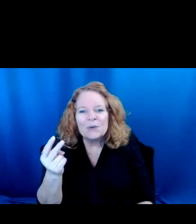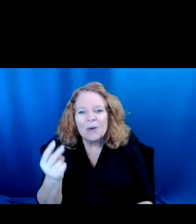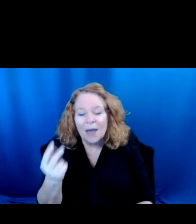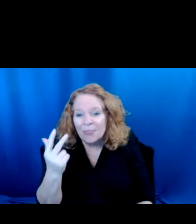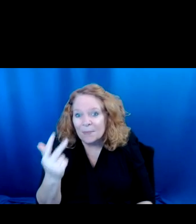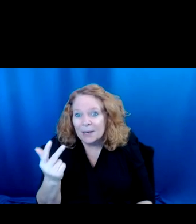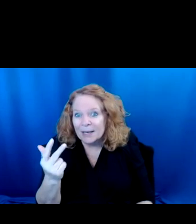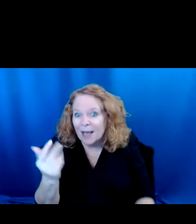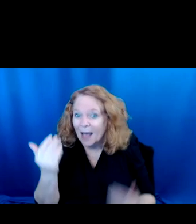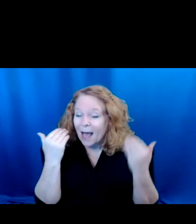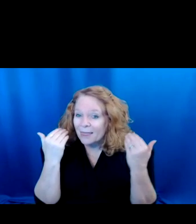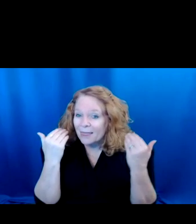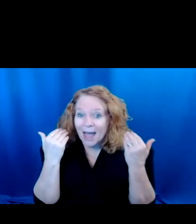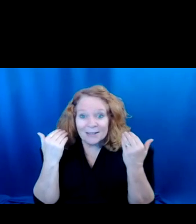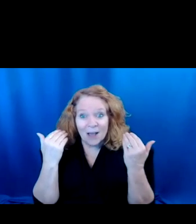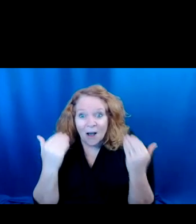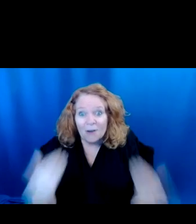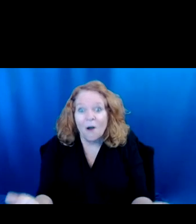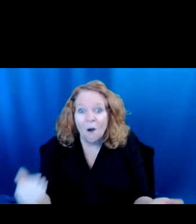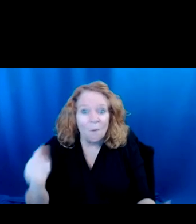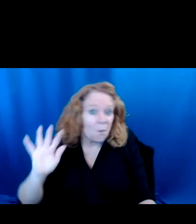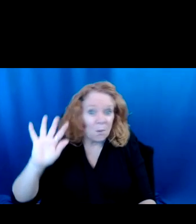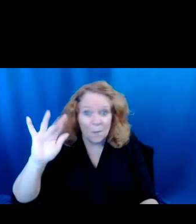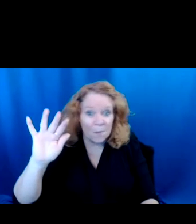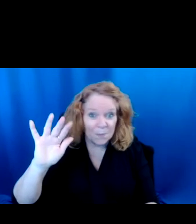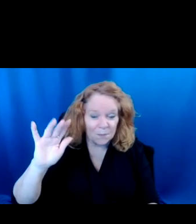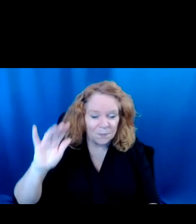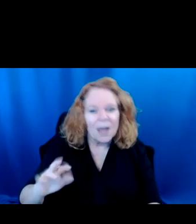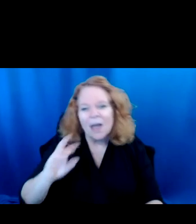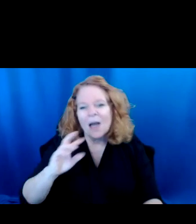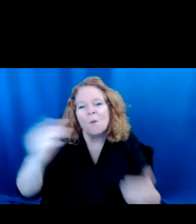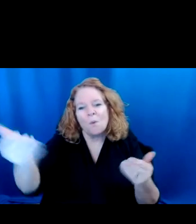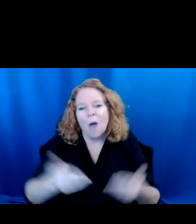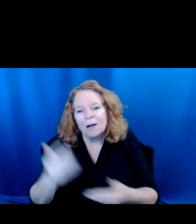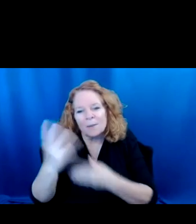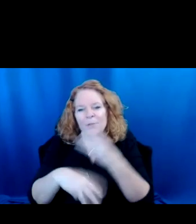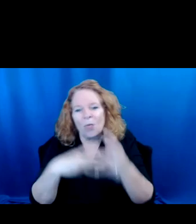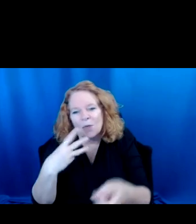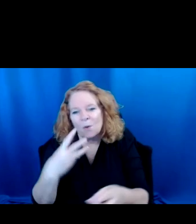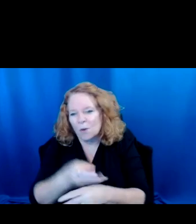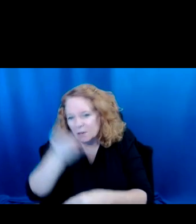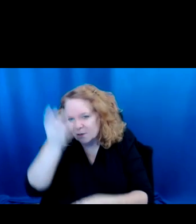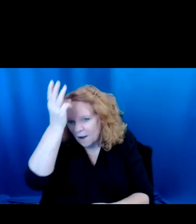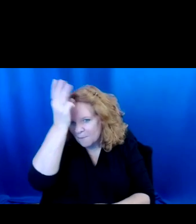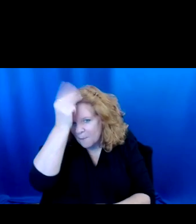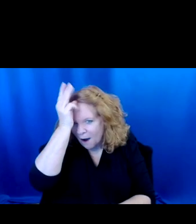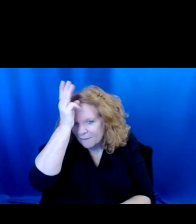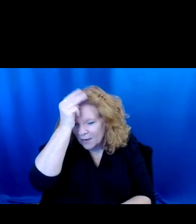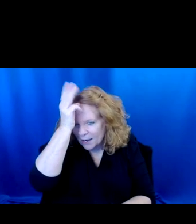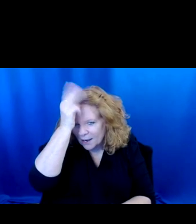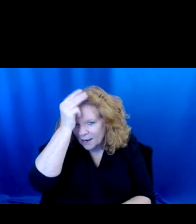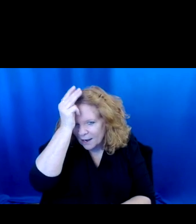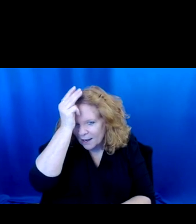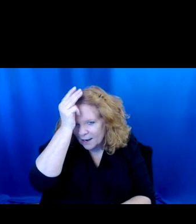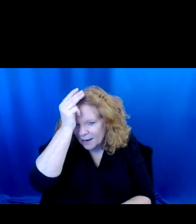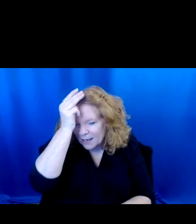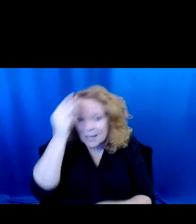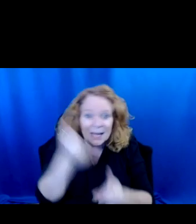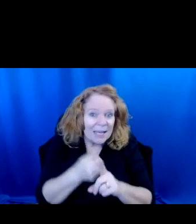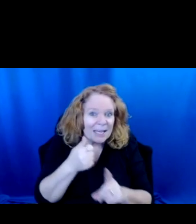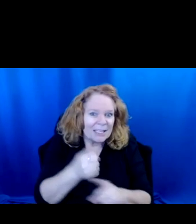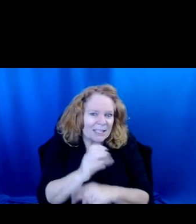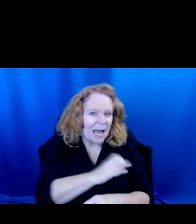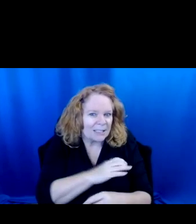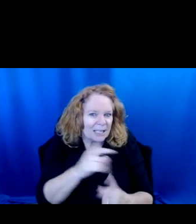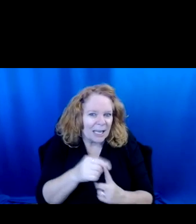1, 2, 3! Left arm in and wiggly fingers! Welcome to the wonderful world of Marvin, he's such